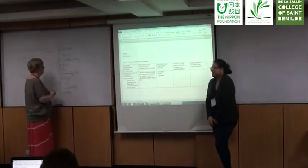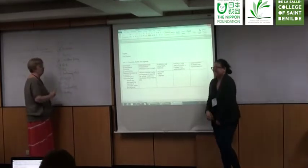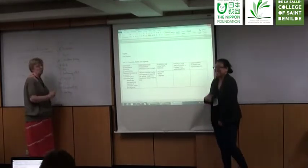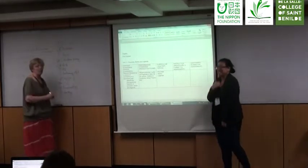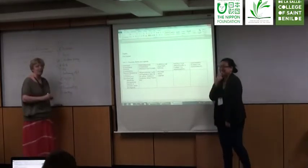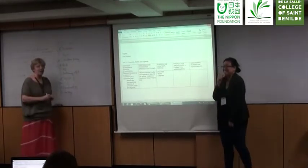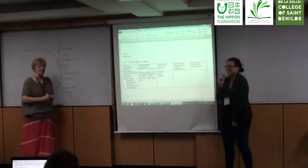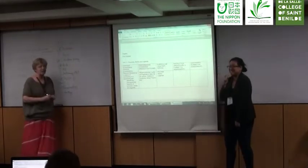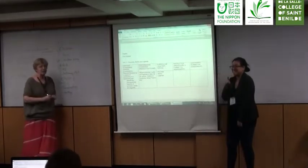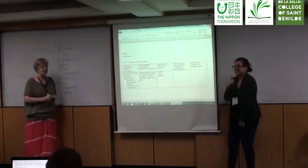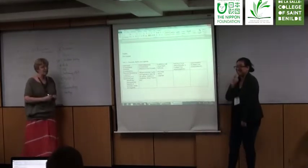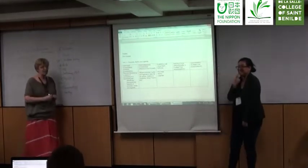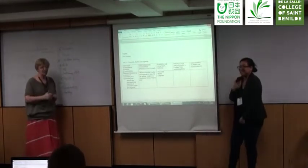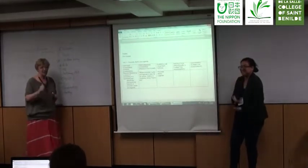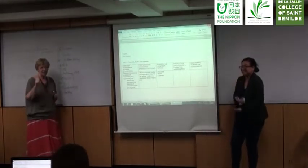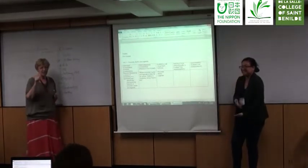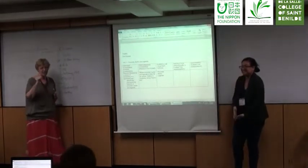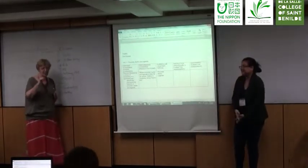It says performing arts.